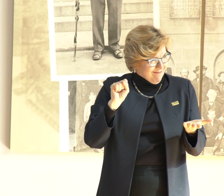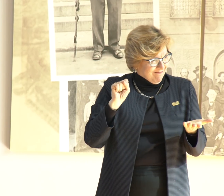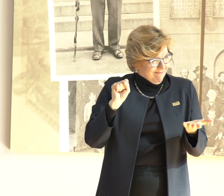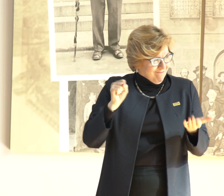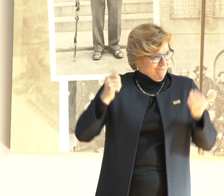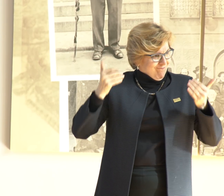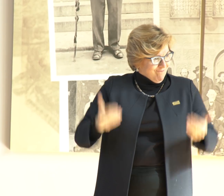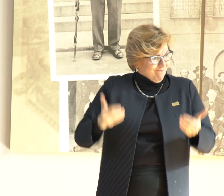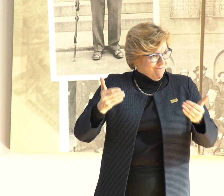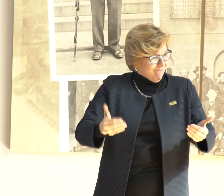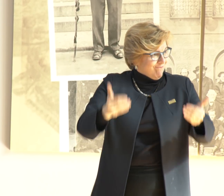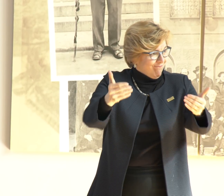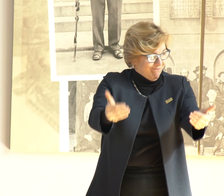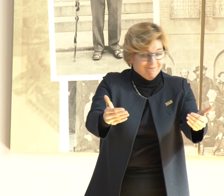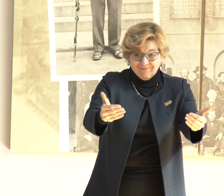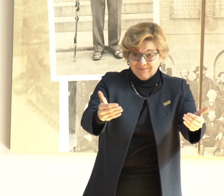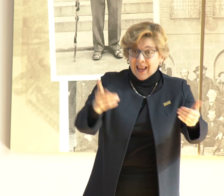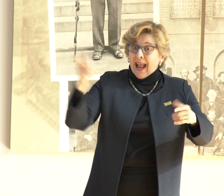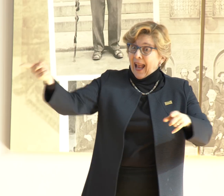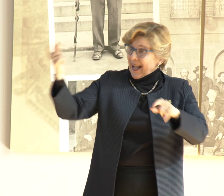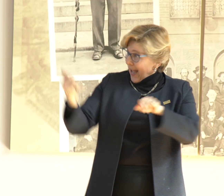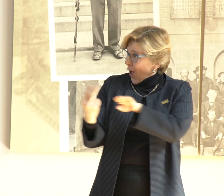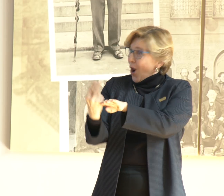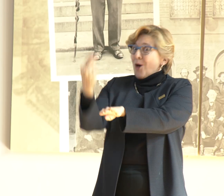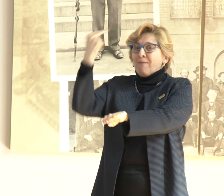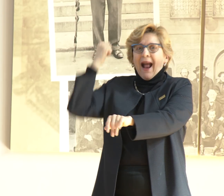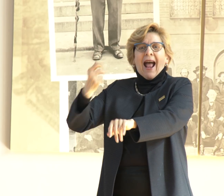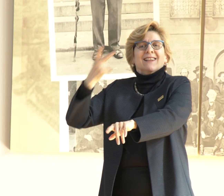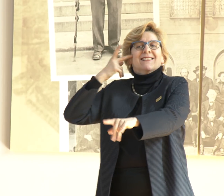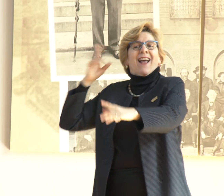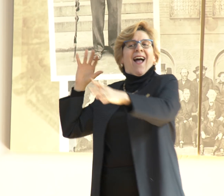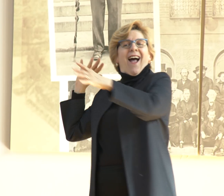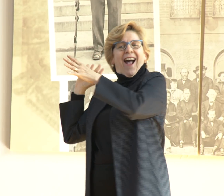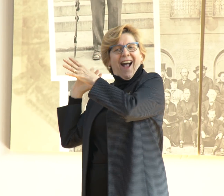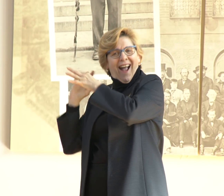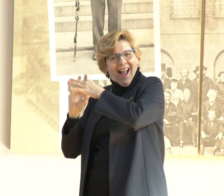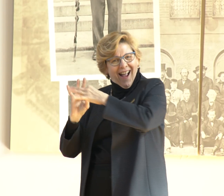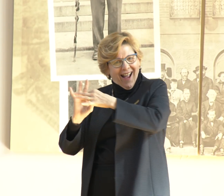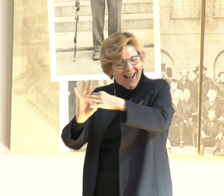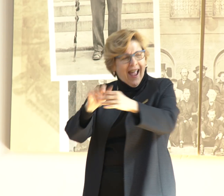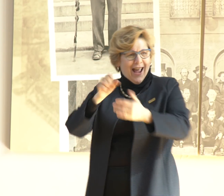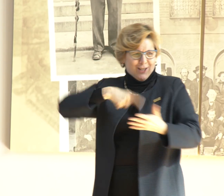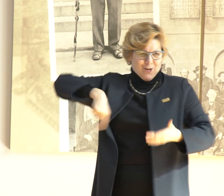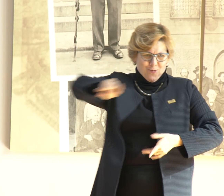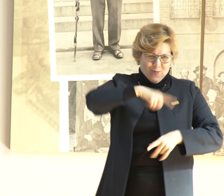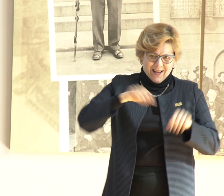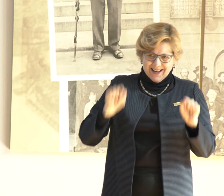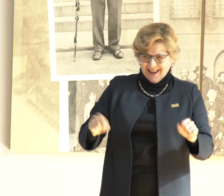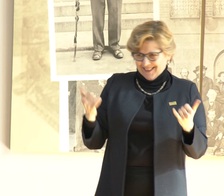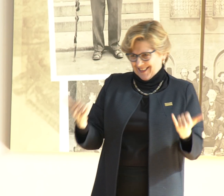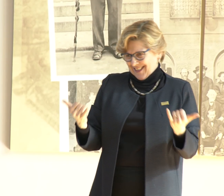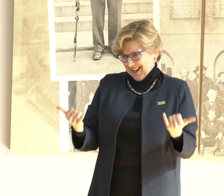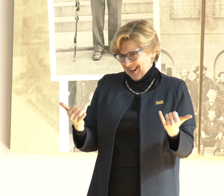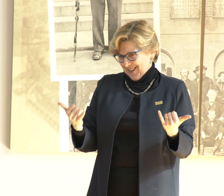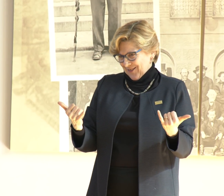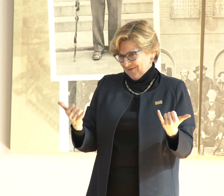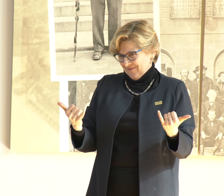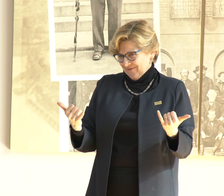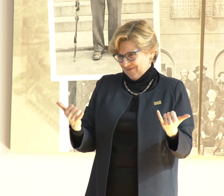Steve Jobs didn't know what he would do in the future, but took many risks, and then was able to look back eventually and connect